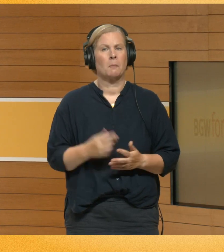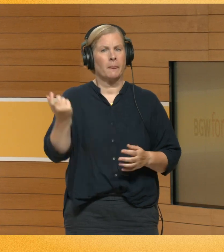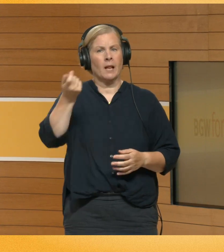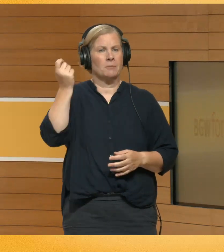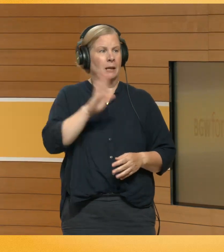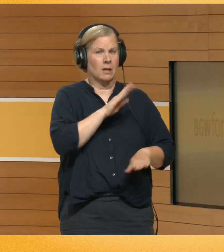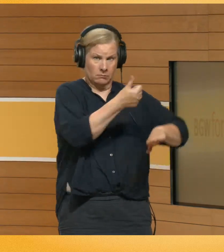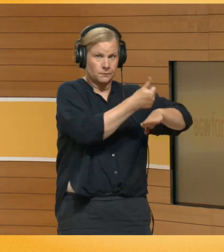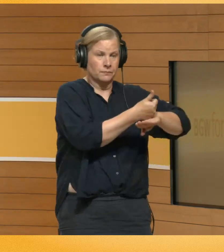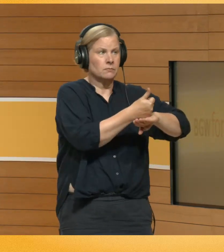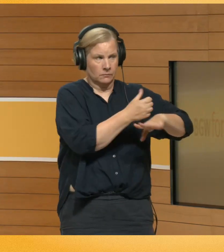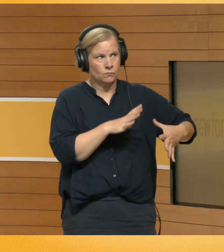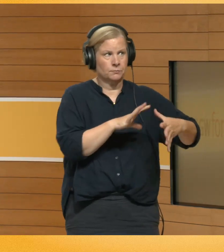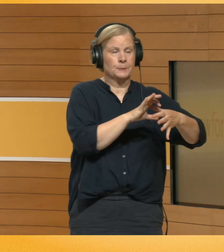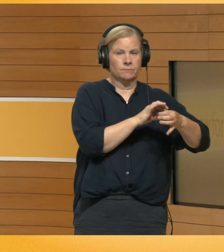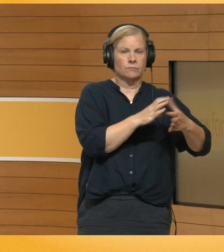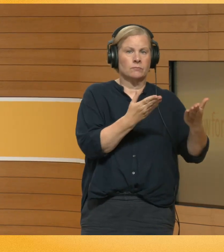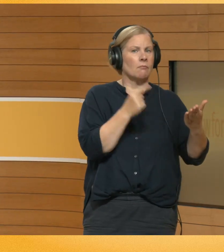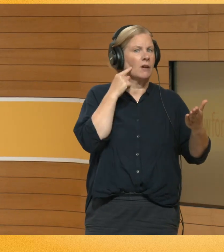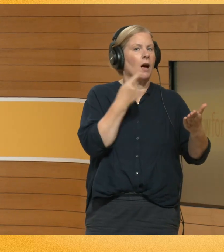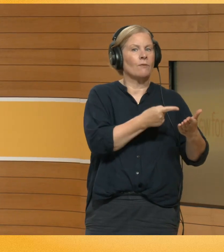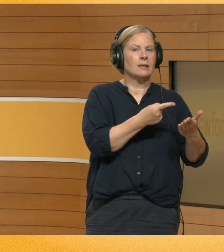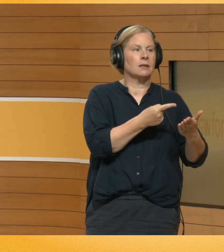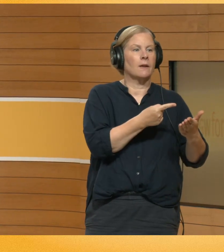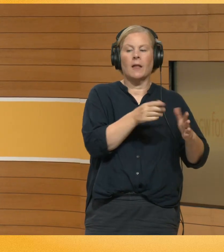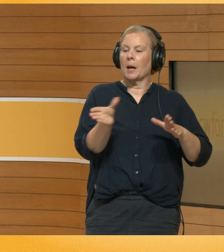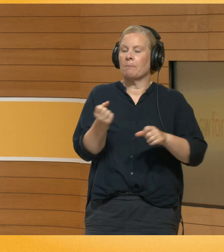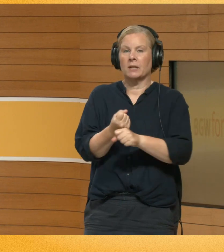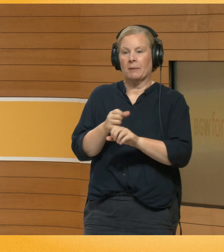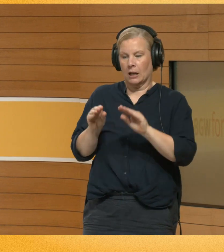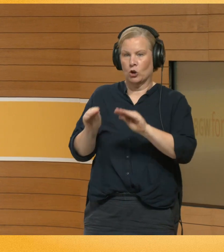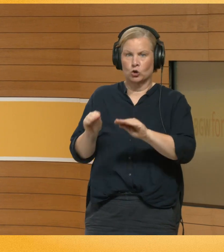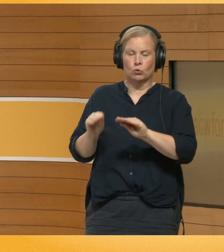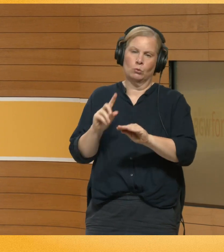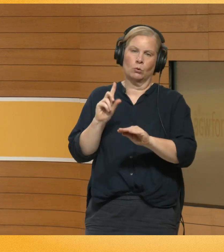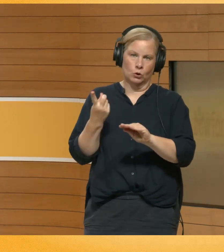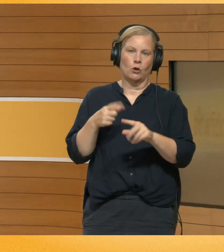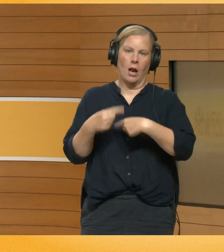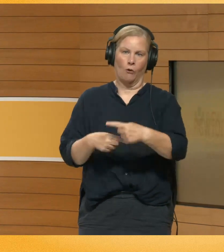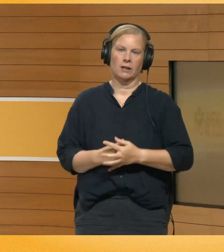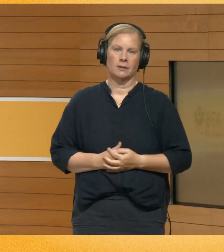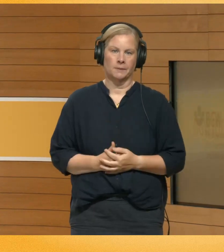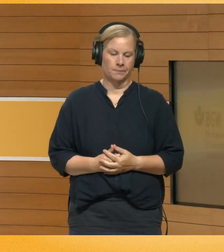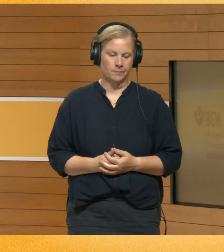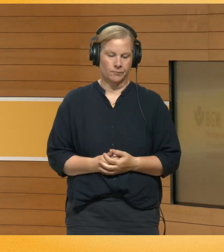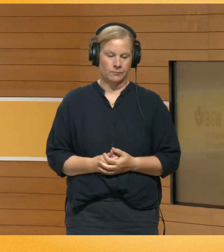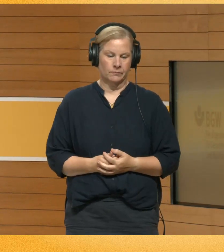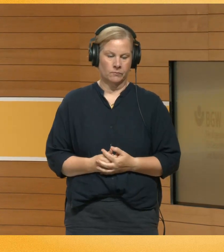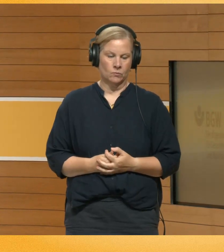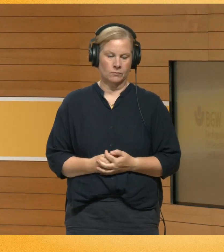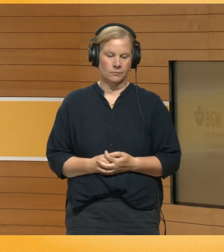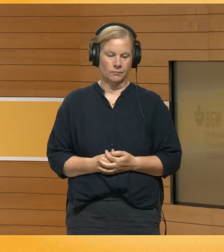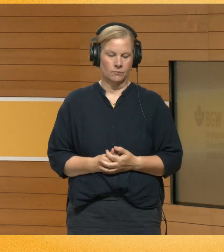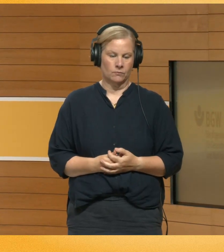the organizations. We want management to be involved, and we want them to organize trainings for staffers.